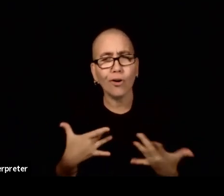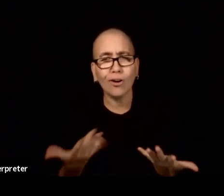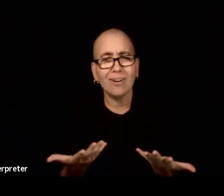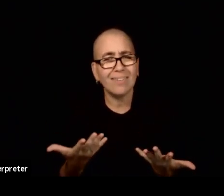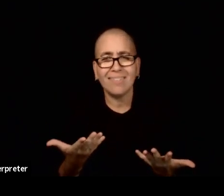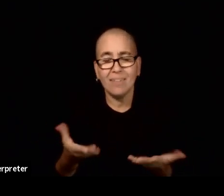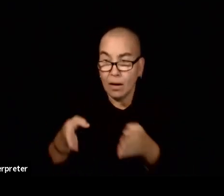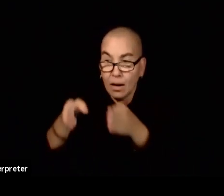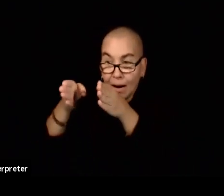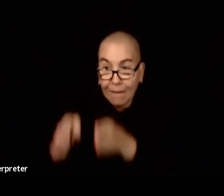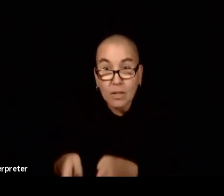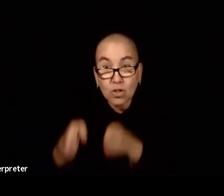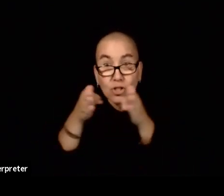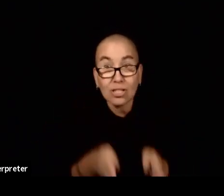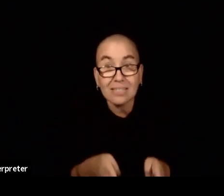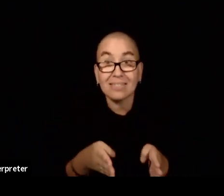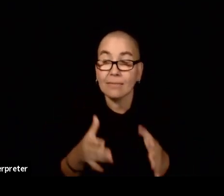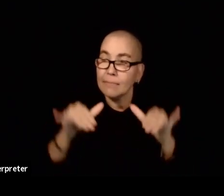Thank you.